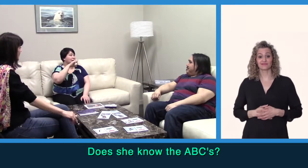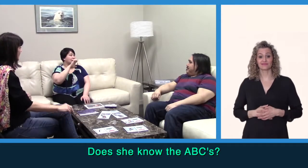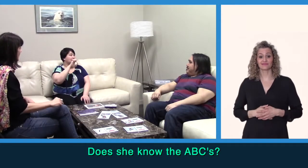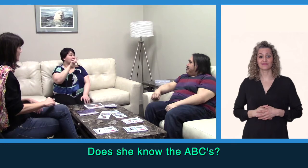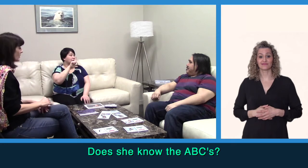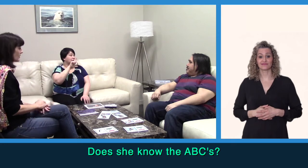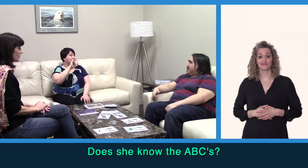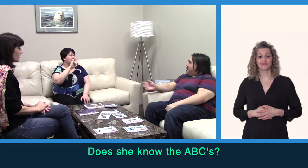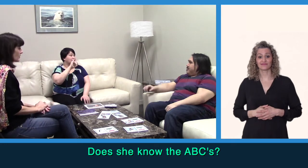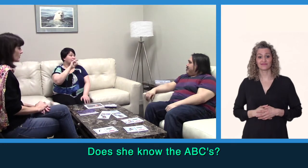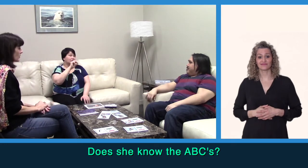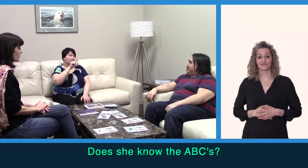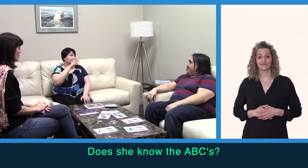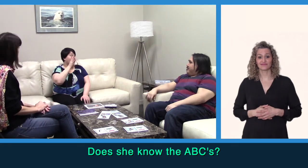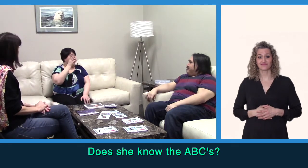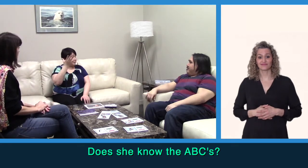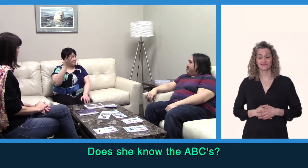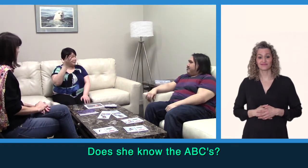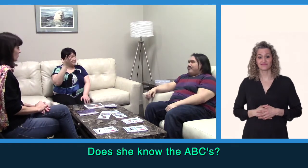Fingers.